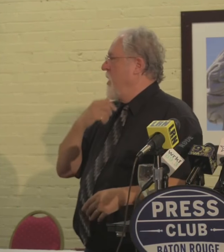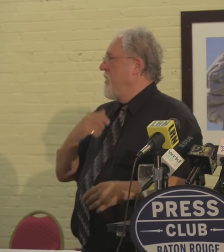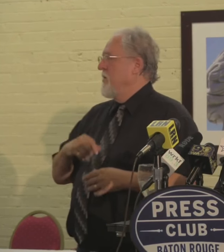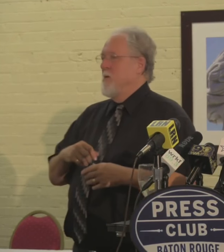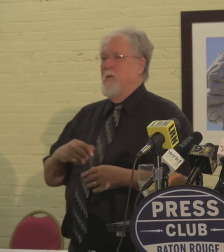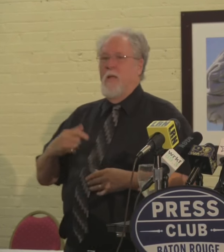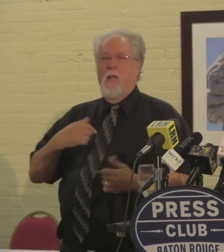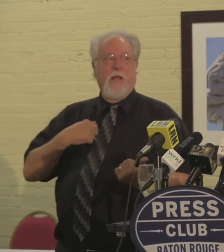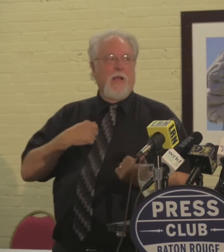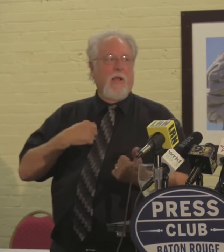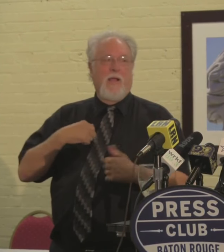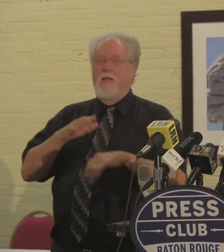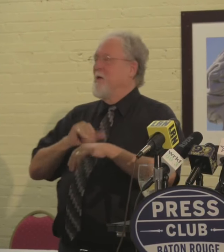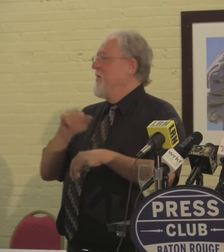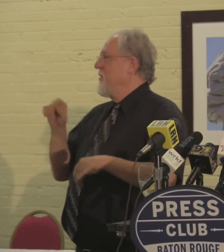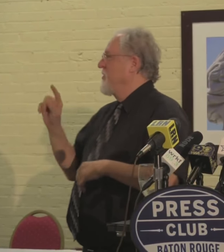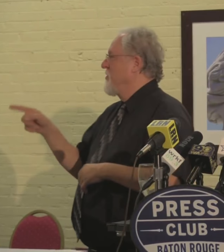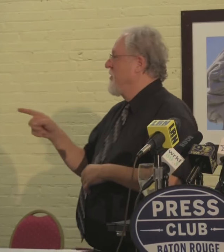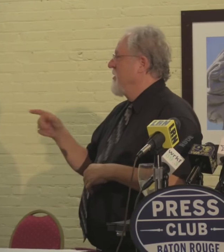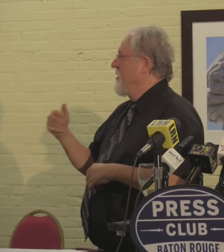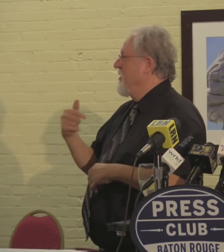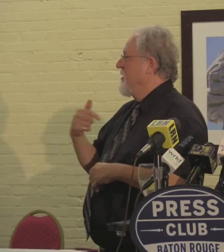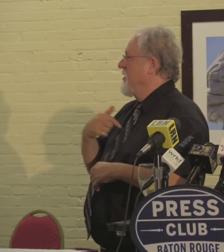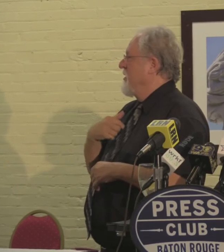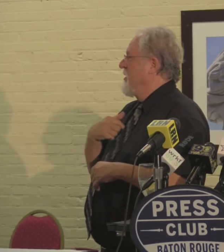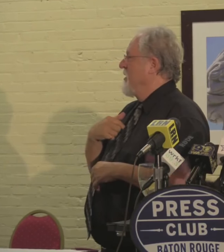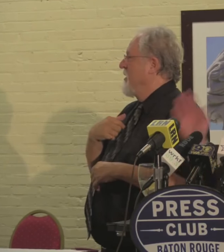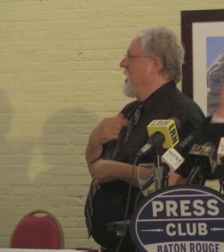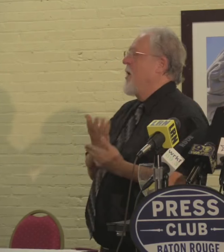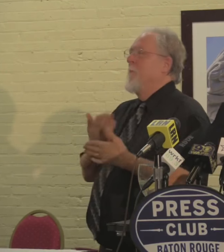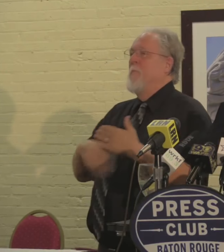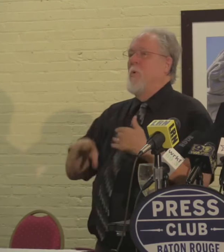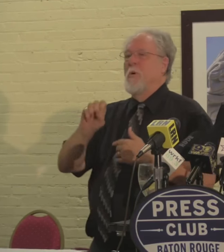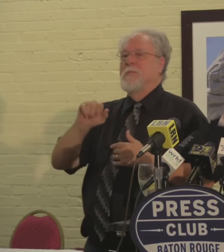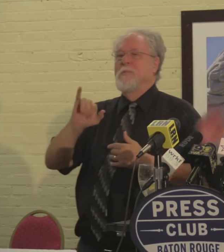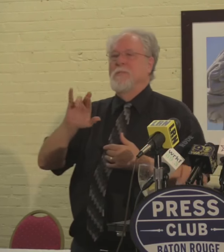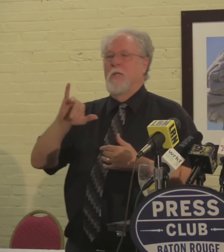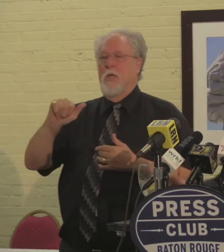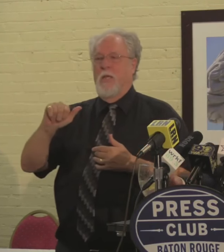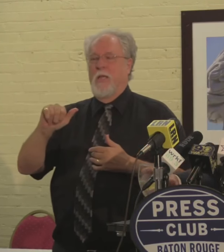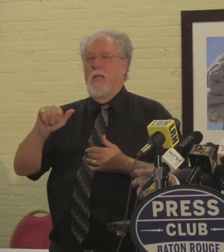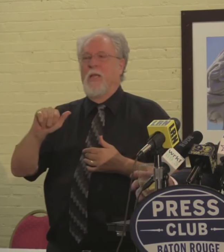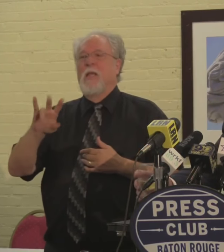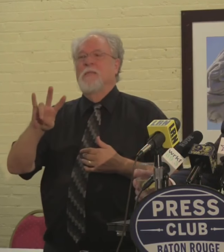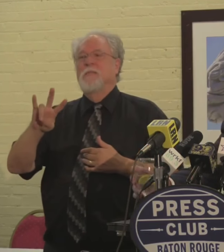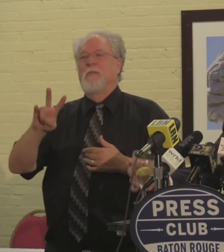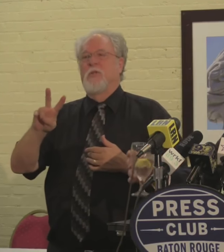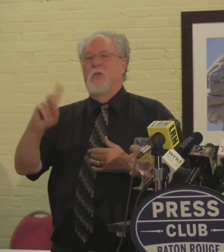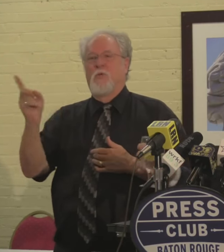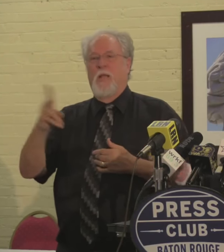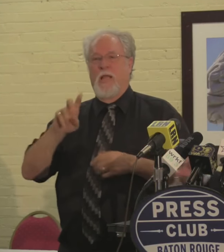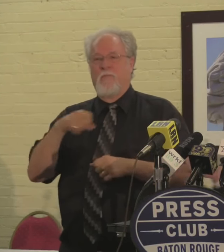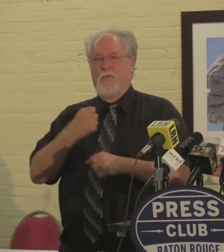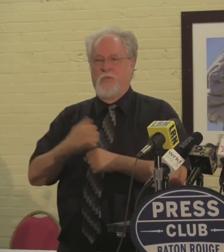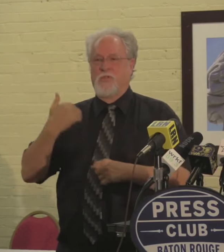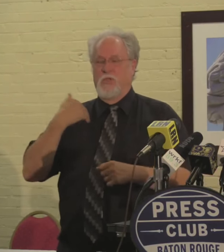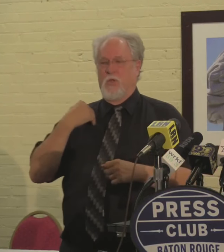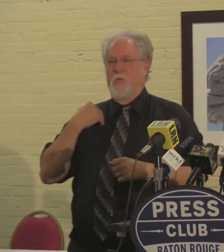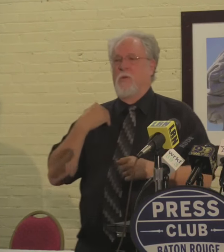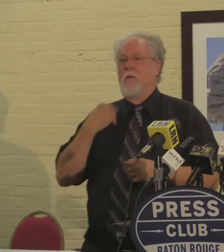I guess I'll call on you. Yes, sir. I was born in Syria Yes, sir. 72.5 years ago.